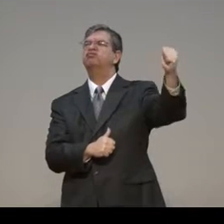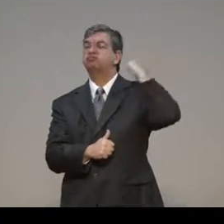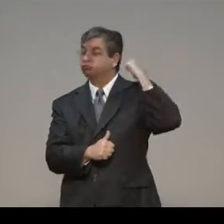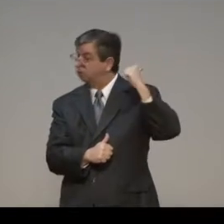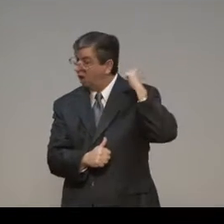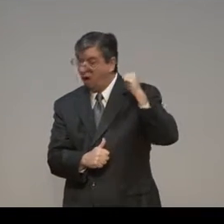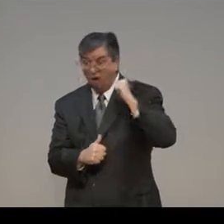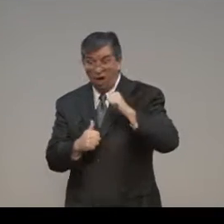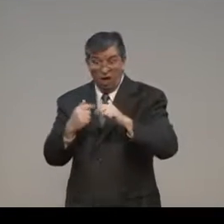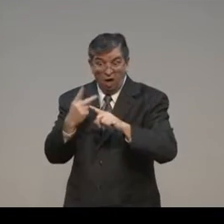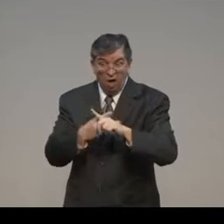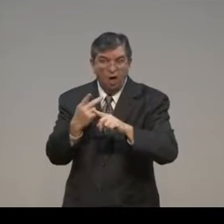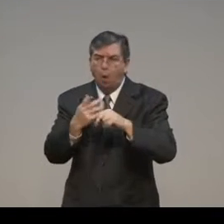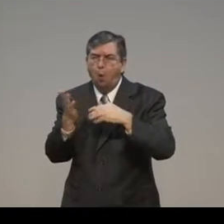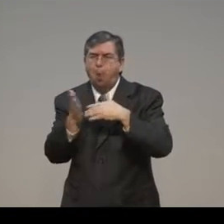And suppose you were fused.